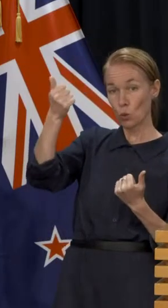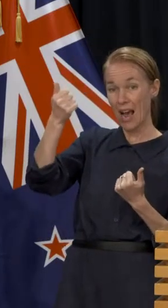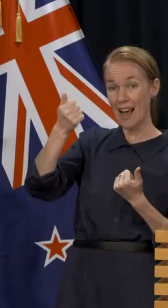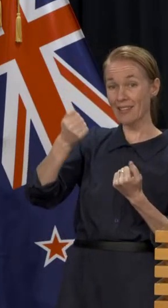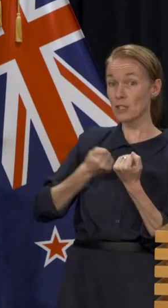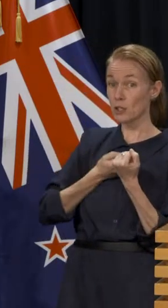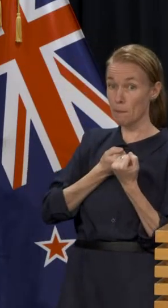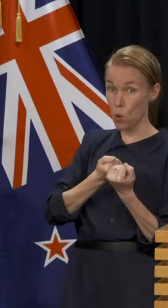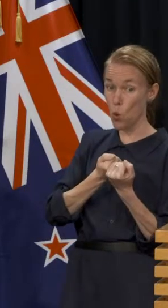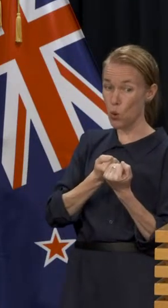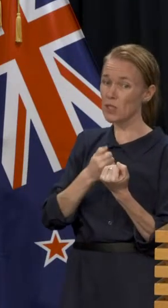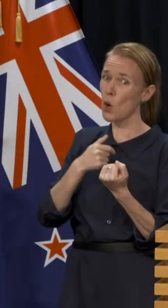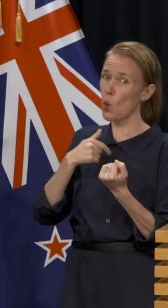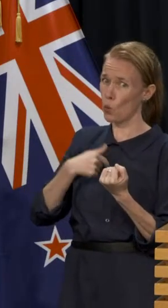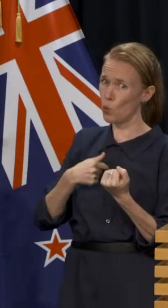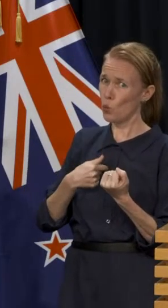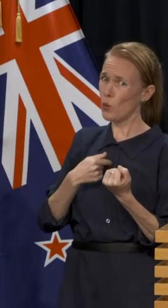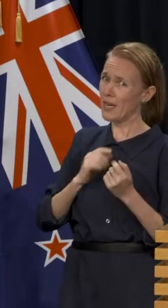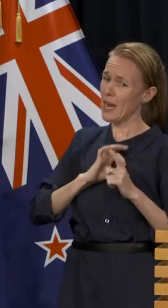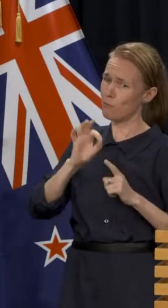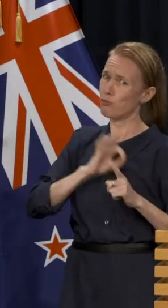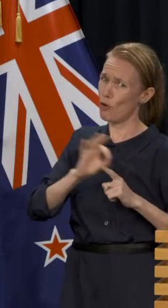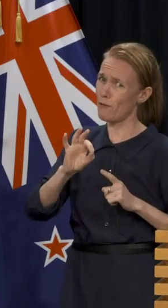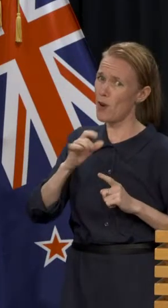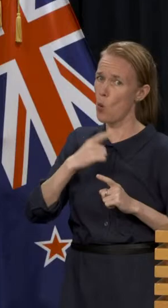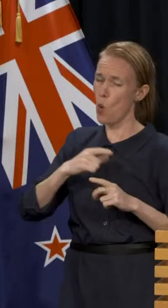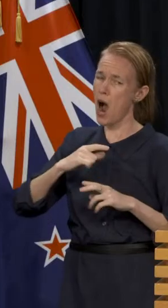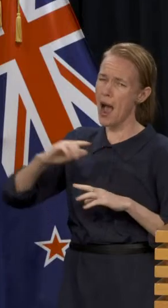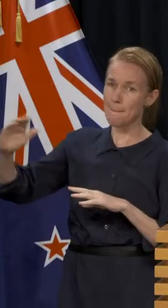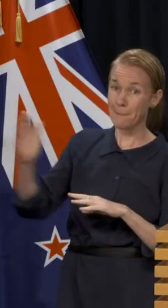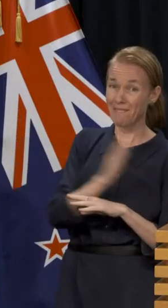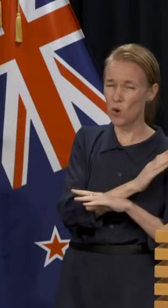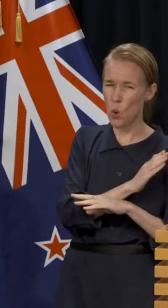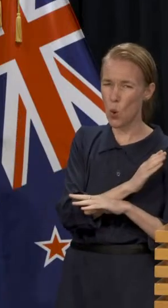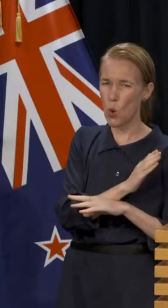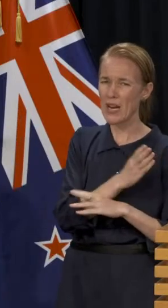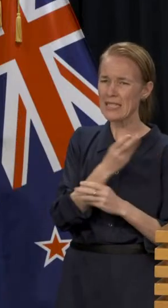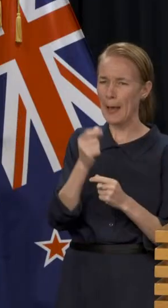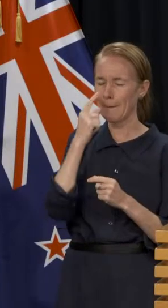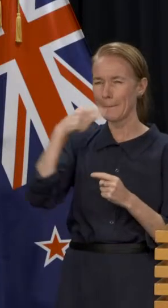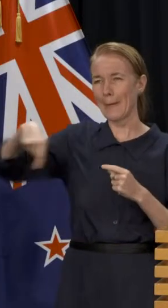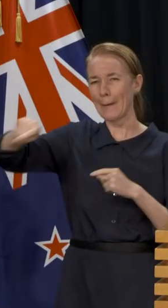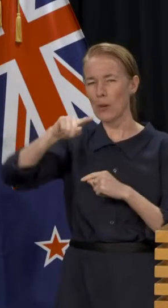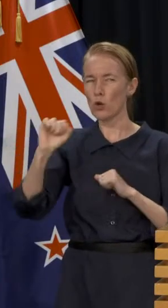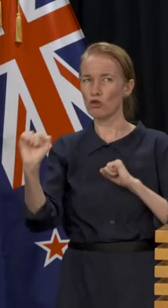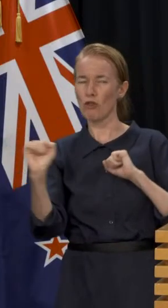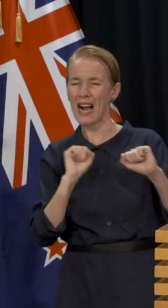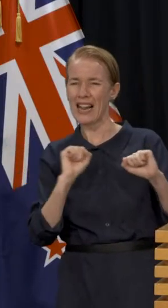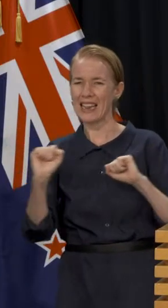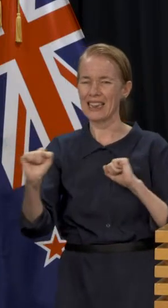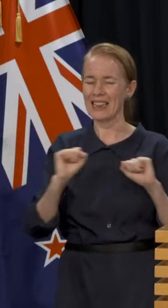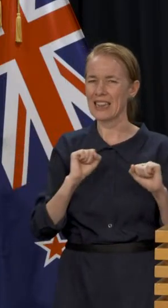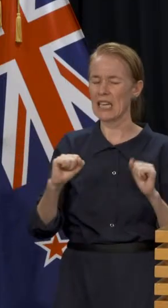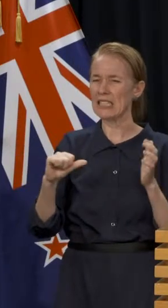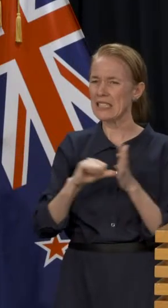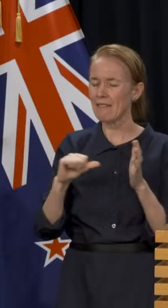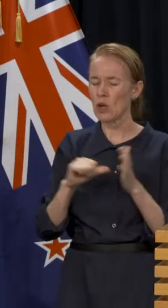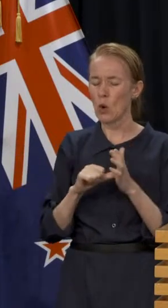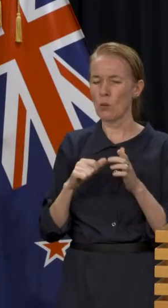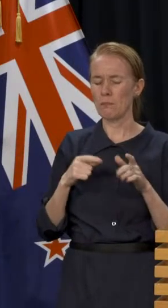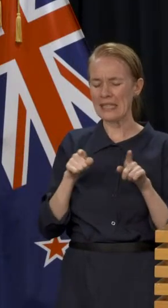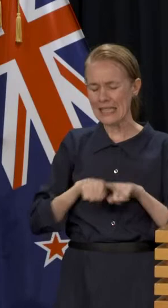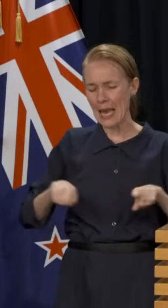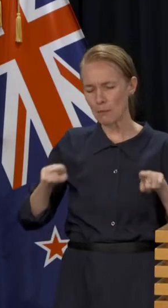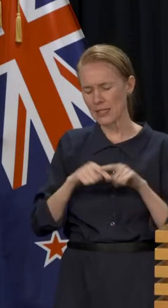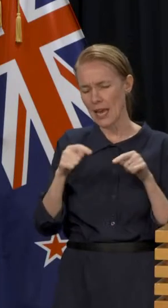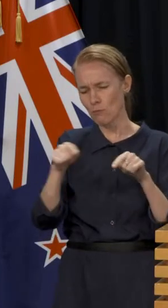up as a result of some of that early feedback we got about the level of support people were having in managed isolation and quarantine facilities. I don't know